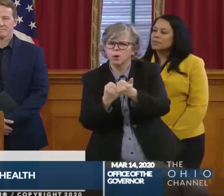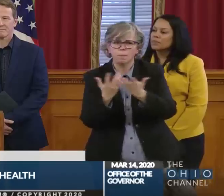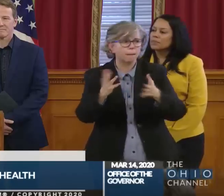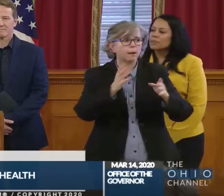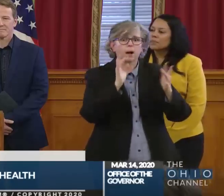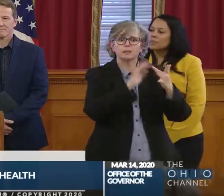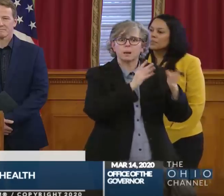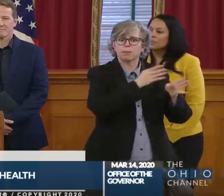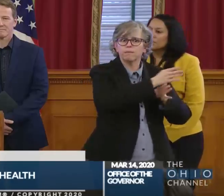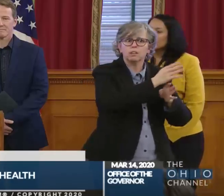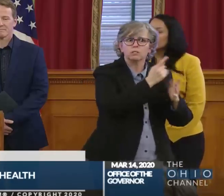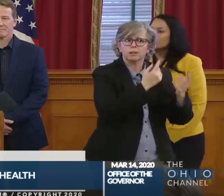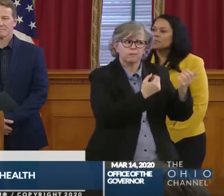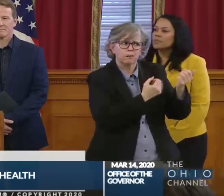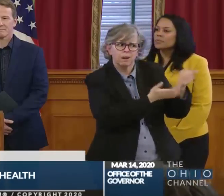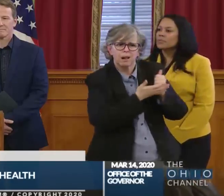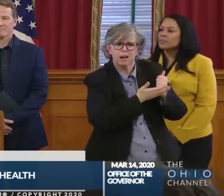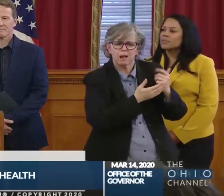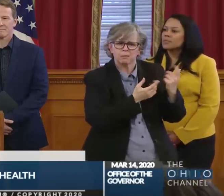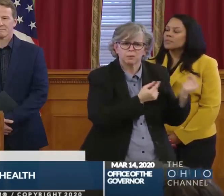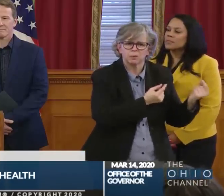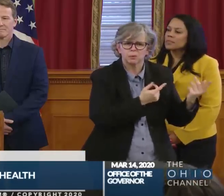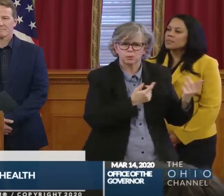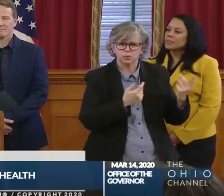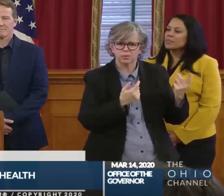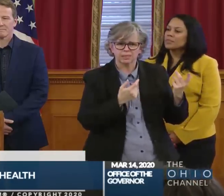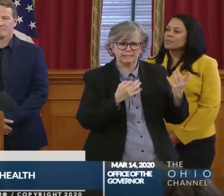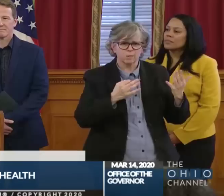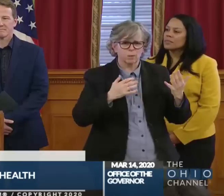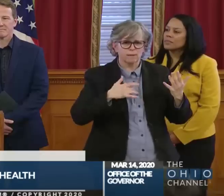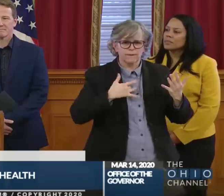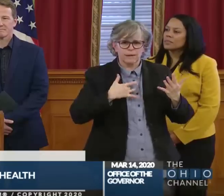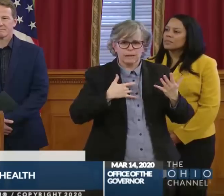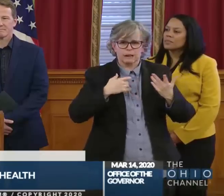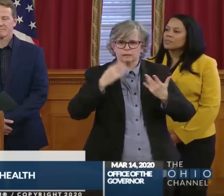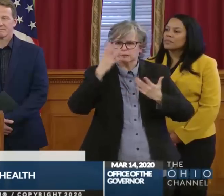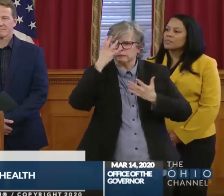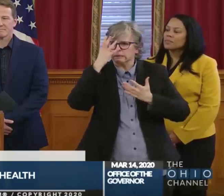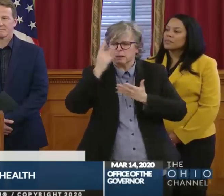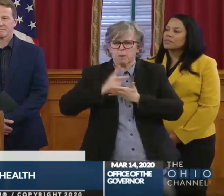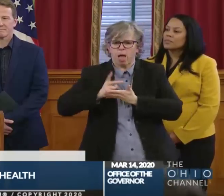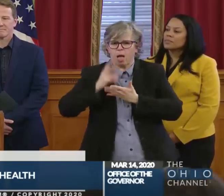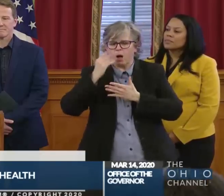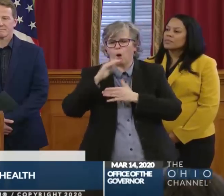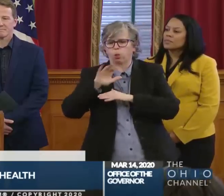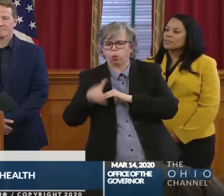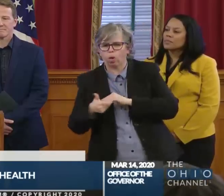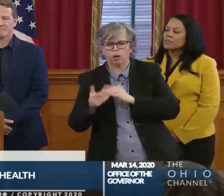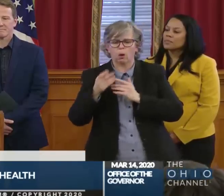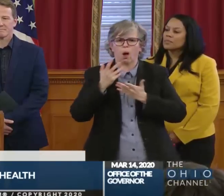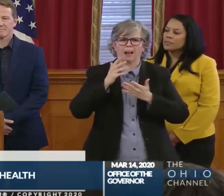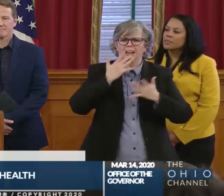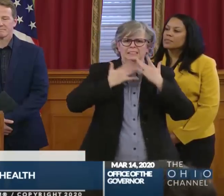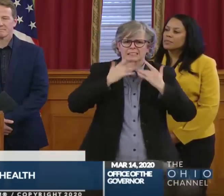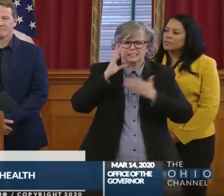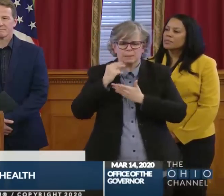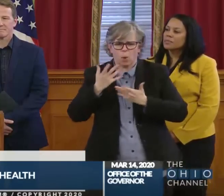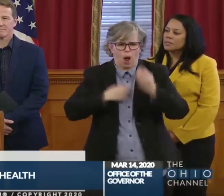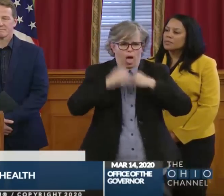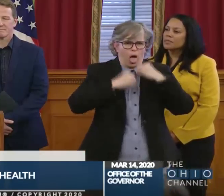support. If you're eating too little or too much, if you're sleeping too little or too much, these are things that are signs